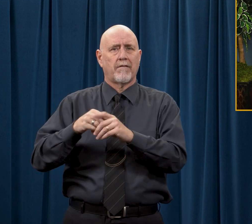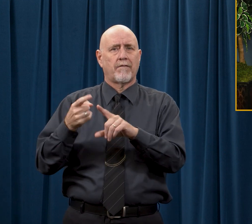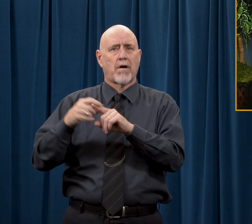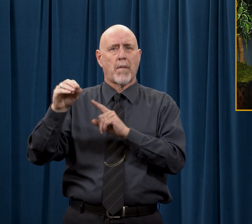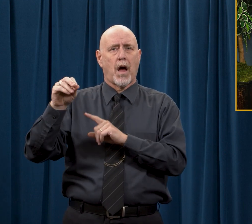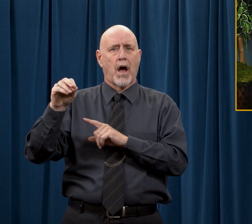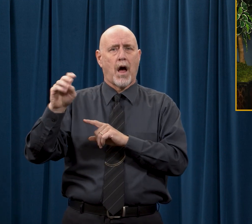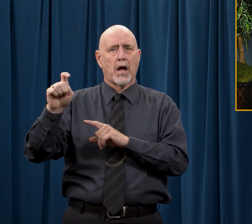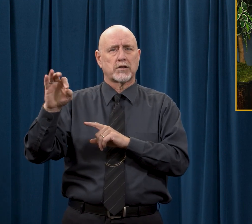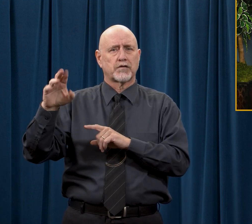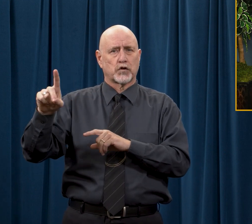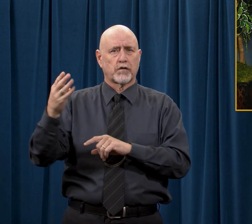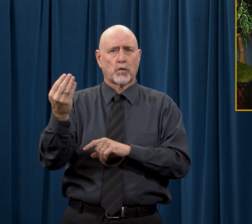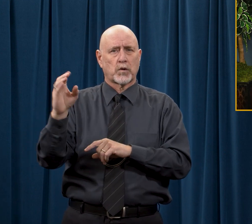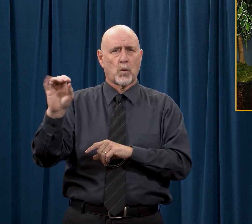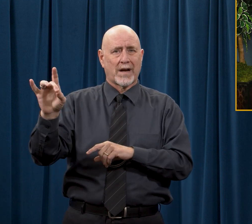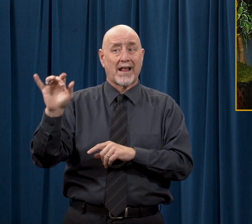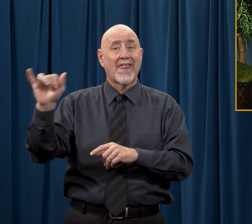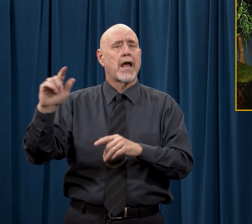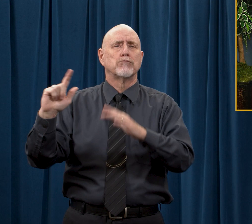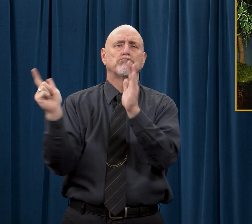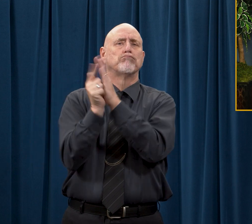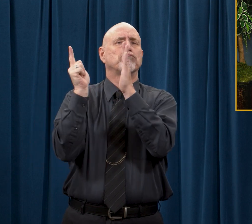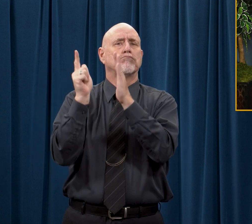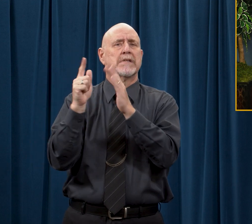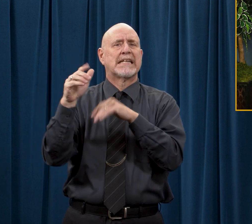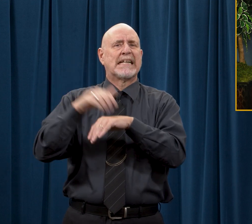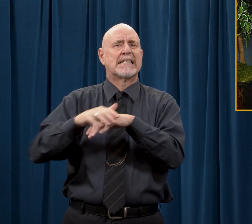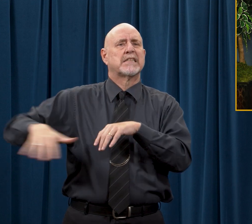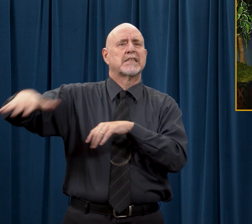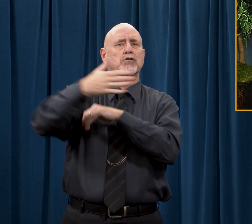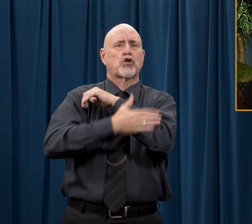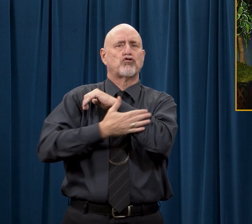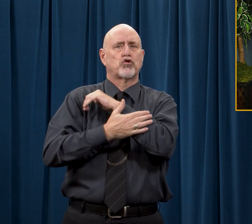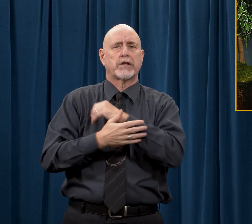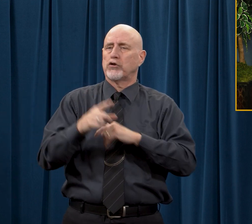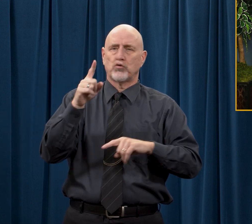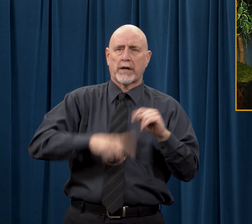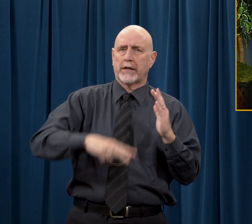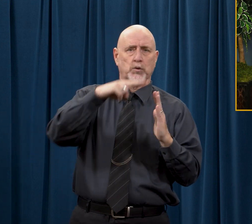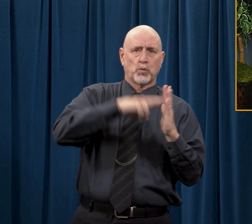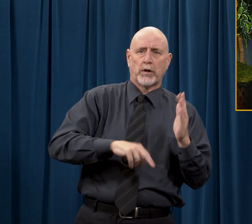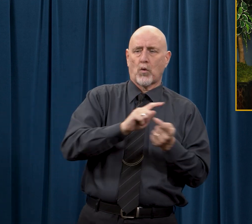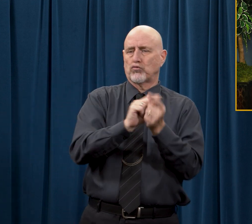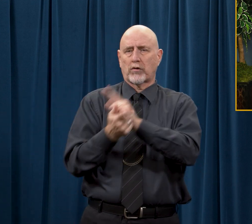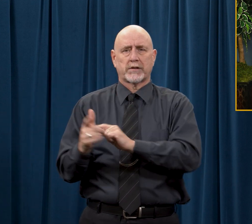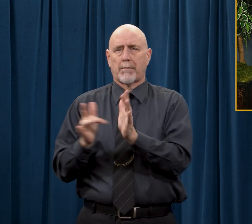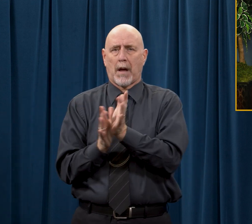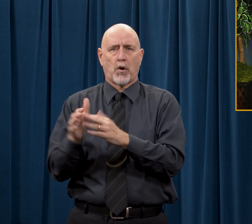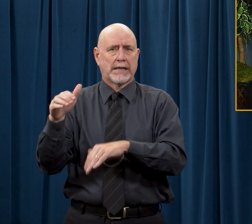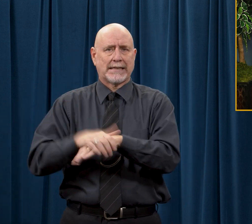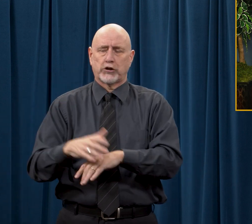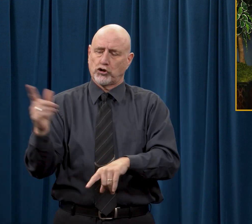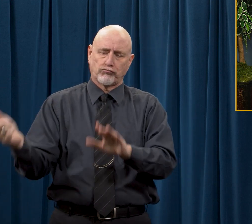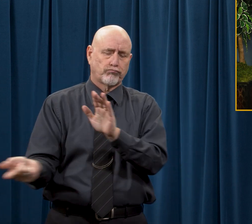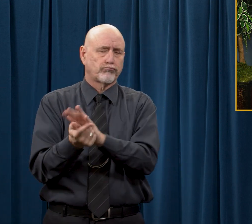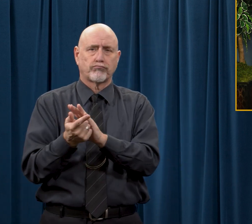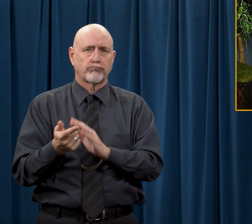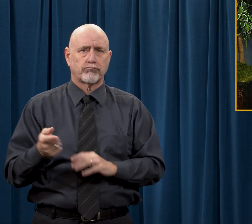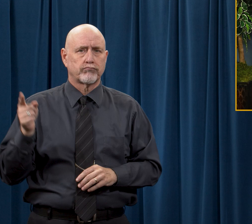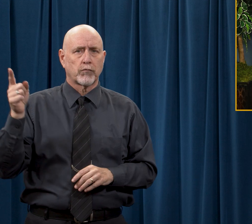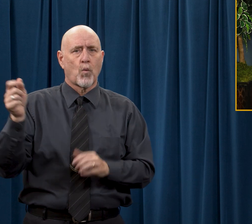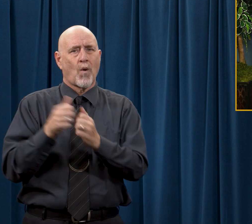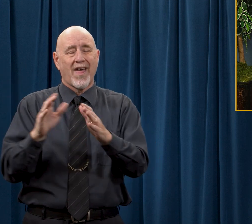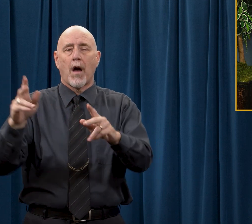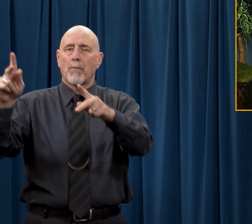Oxford in 1408 made it illegal in the country of England to either read or to translate the Bible